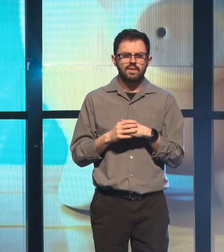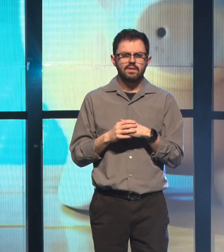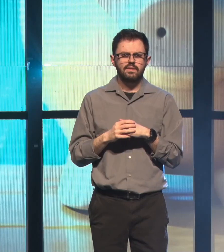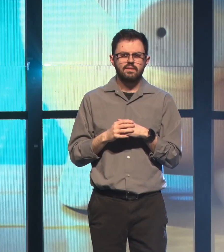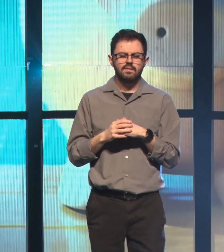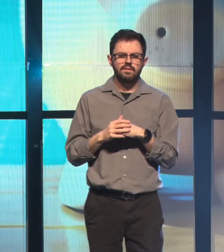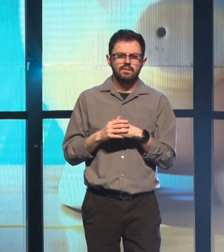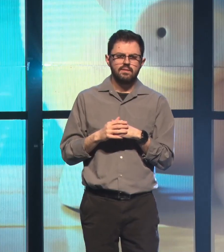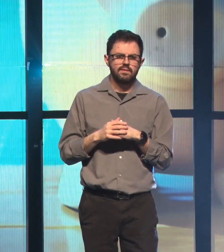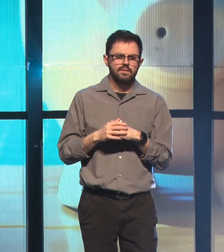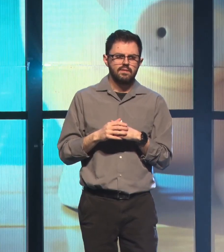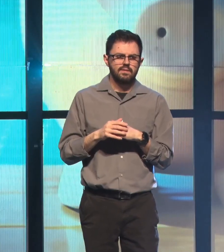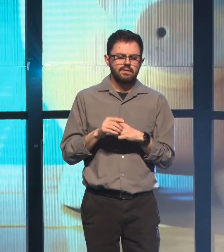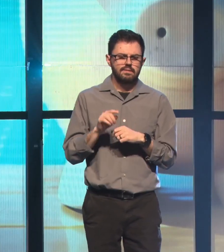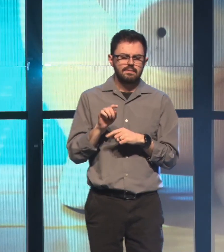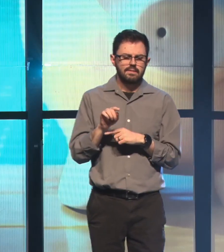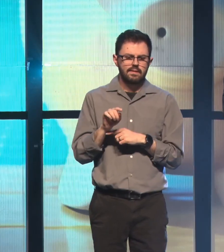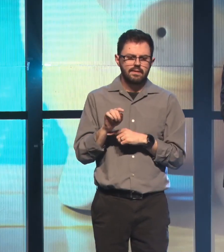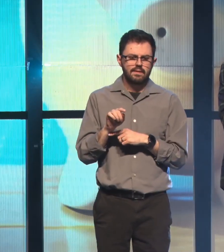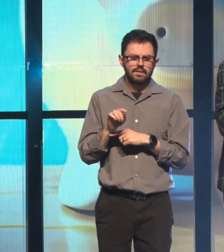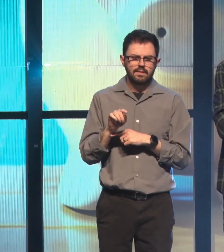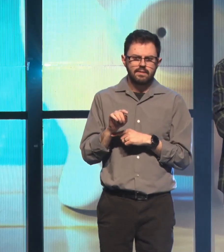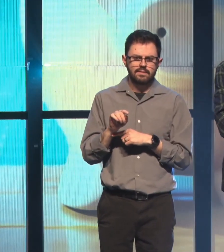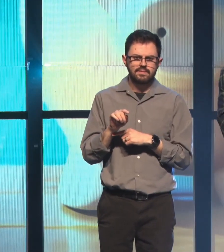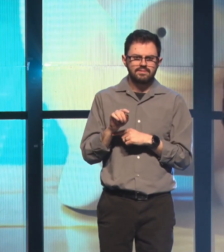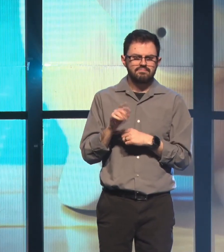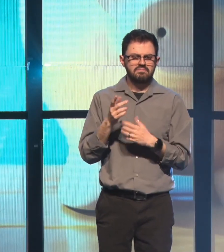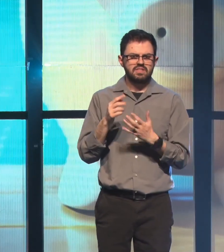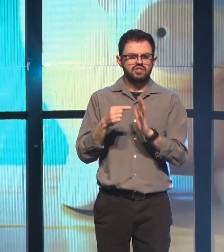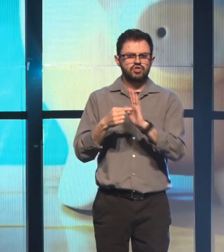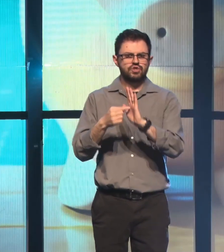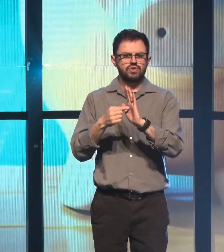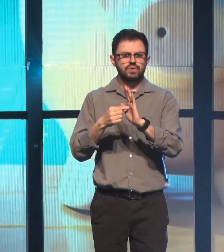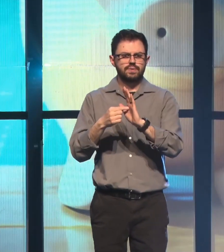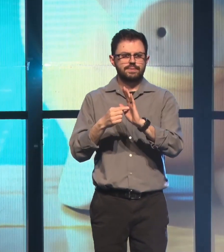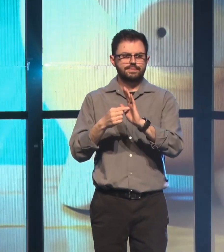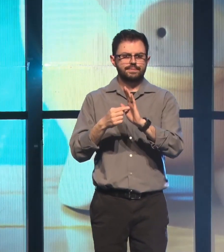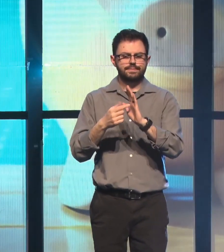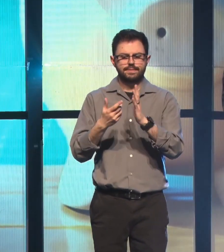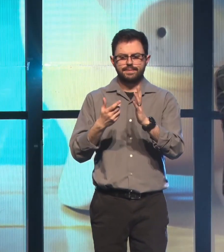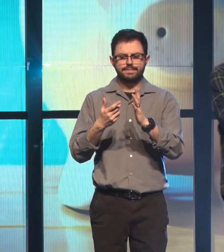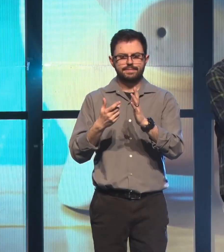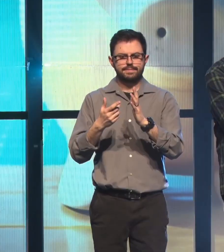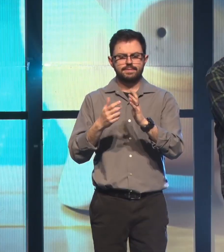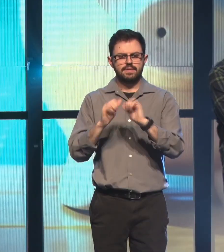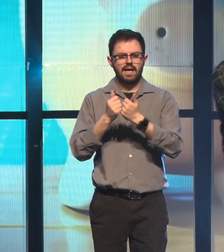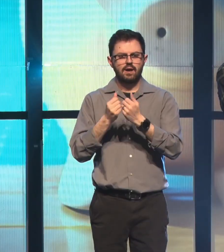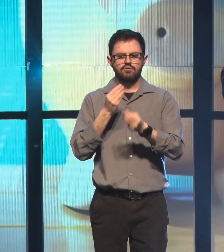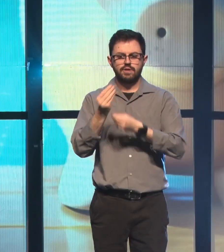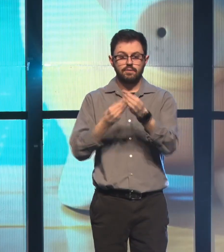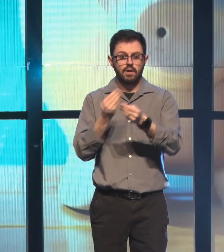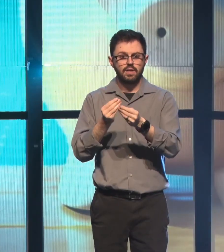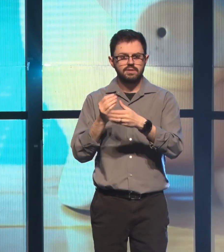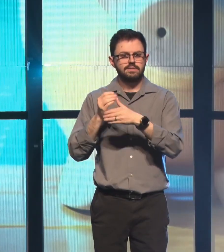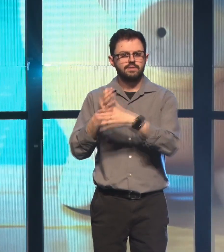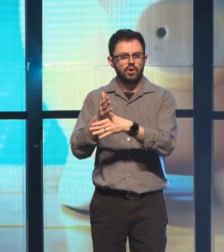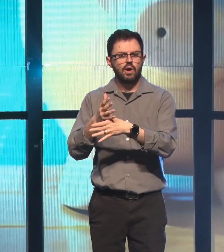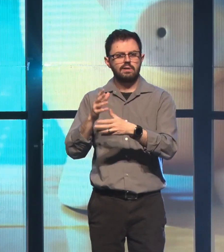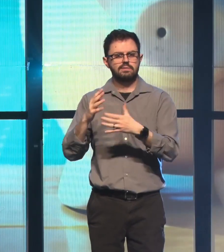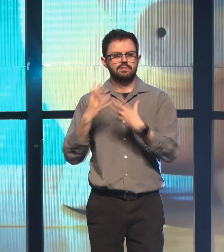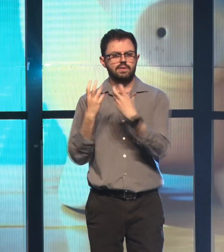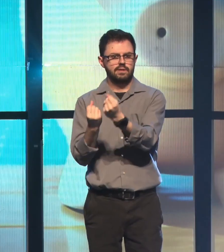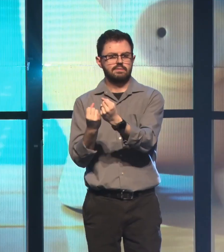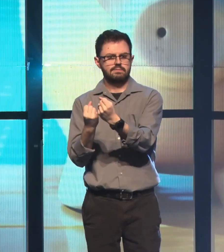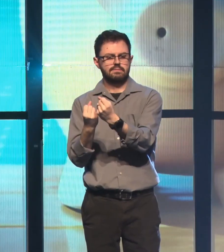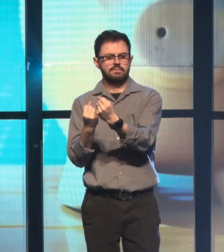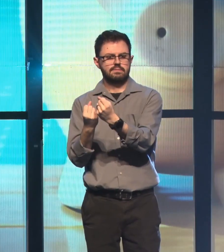because of this, I mean, this is just the power of generosity to heal, right? Because of some of the orders and what stopped